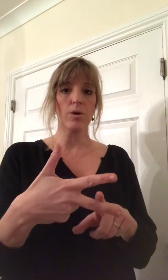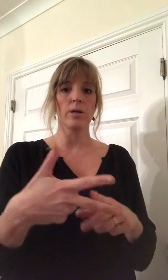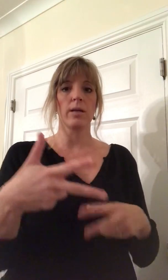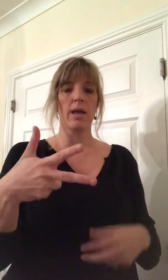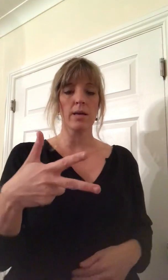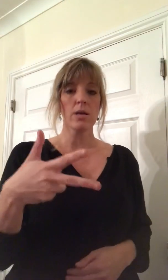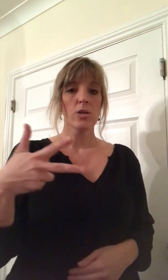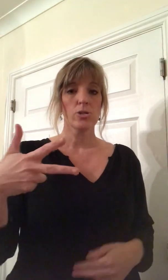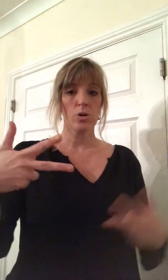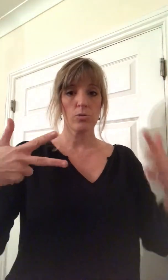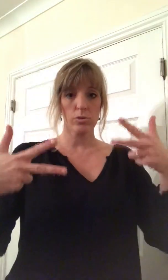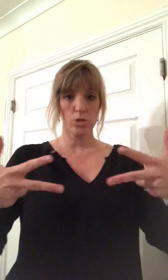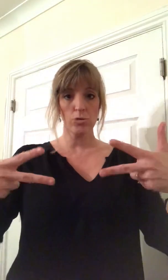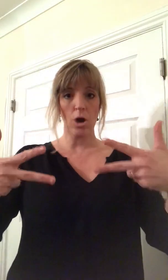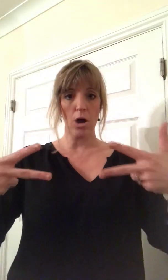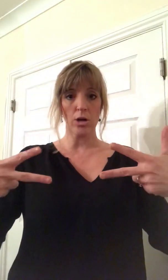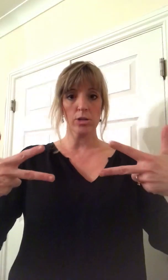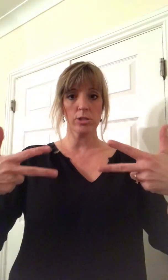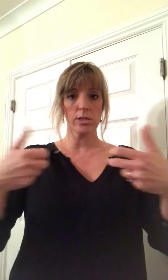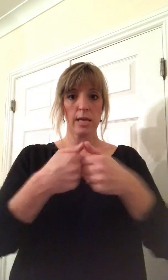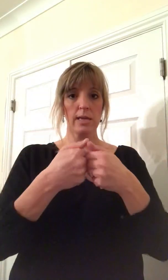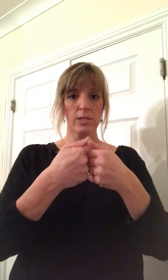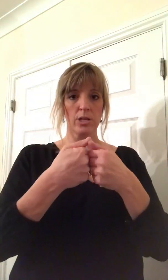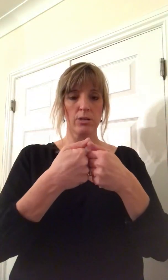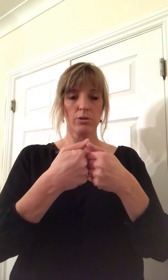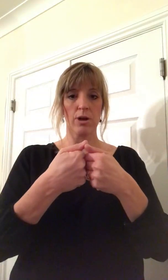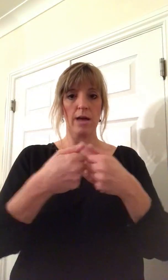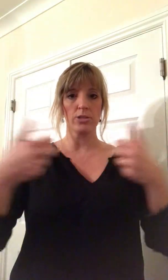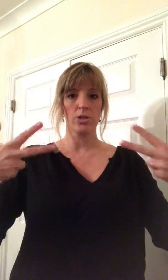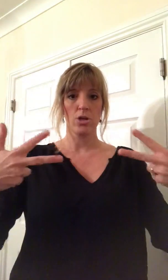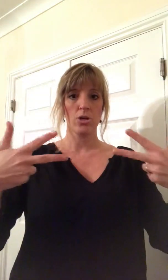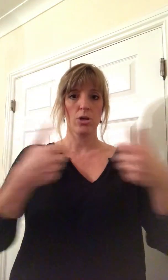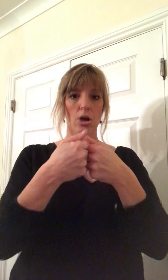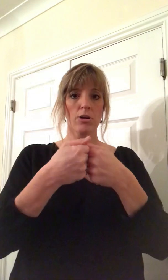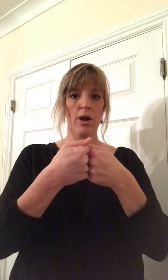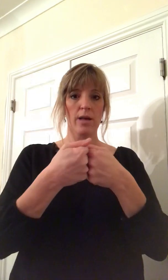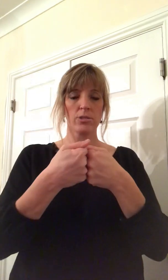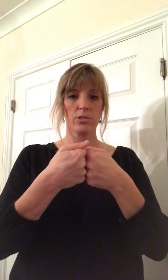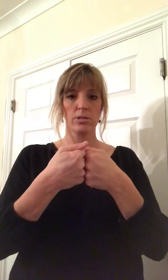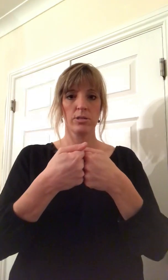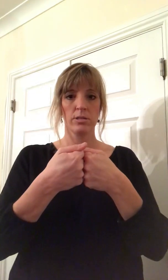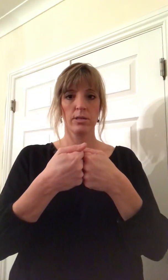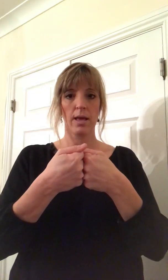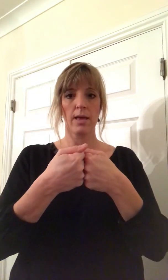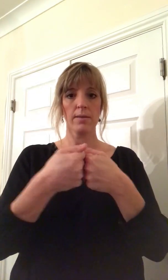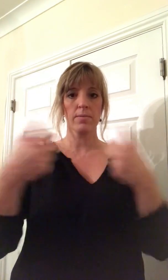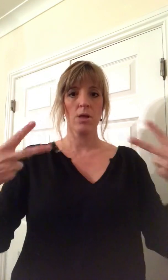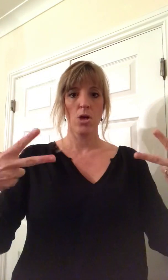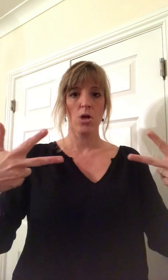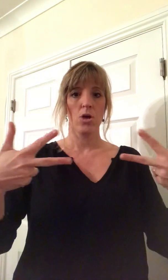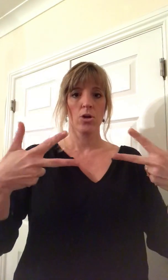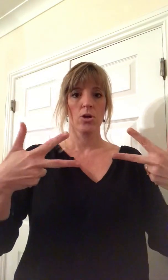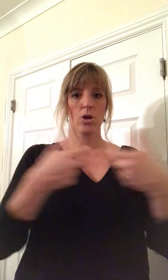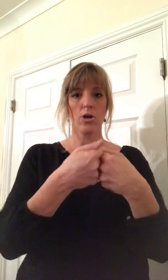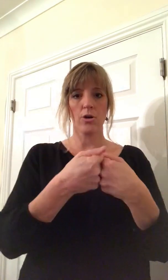it, okay? So two cars hit each other, crash, car crash, okay? Car